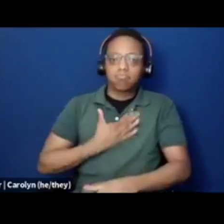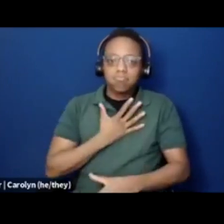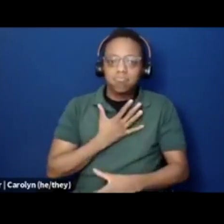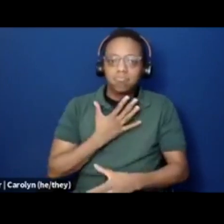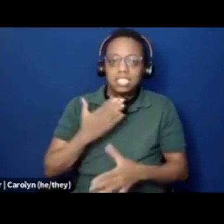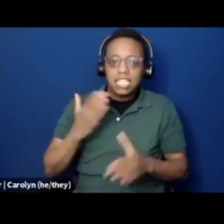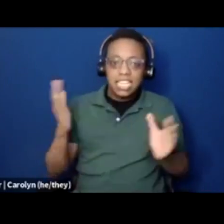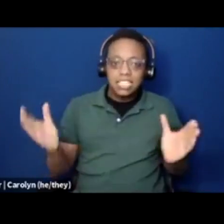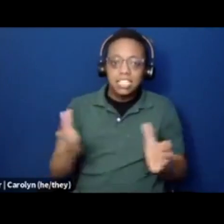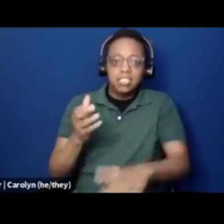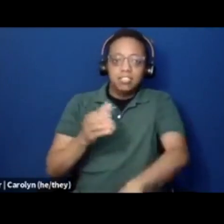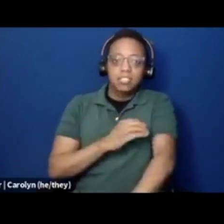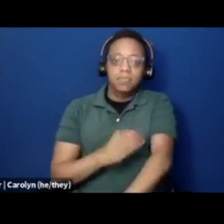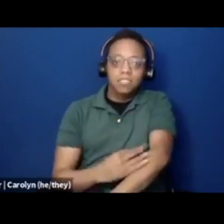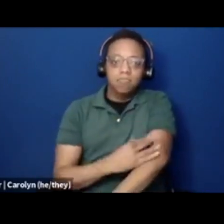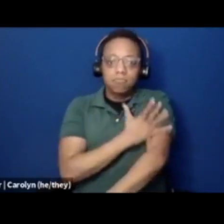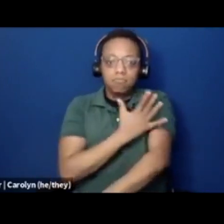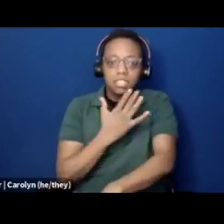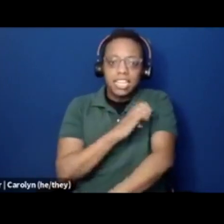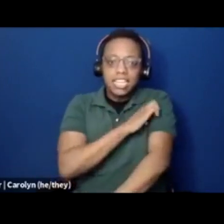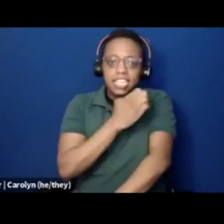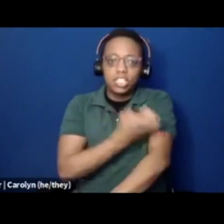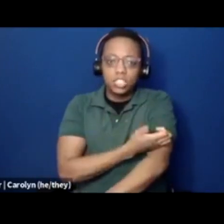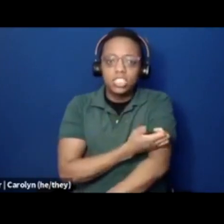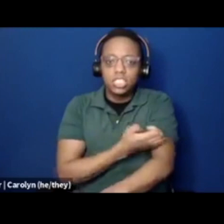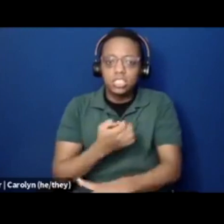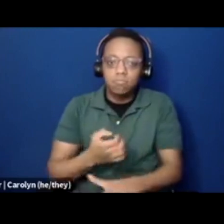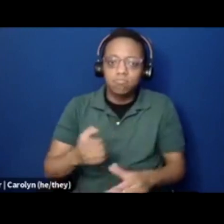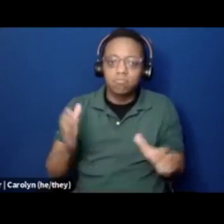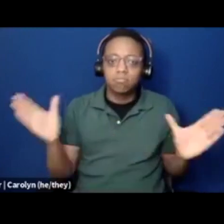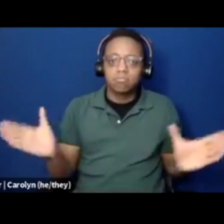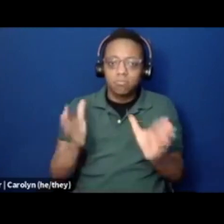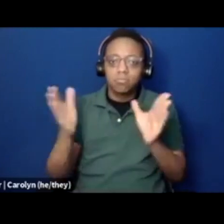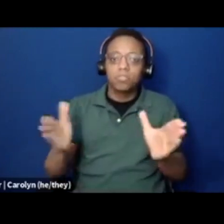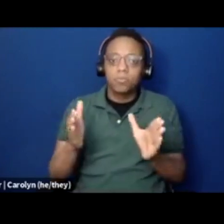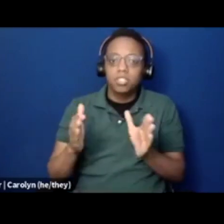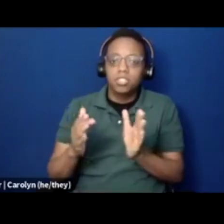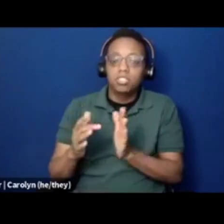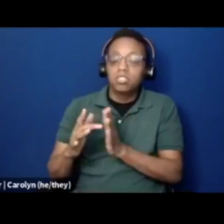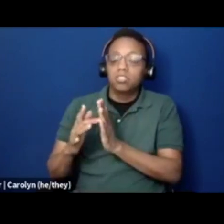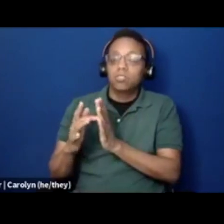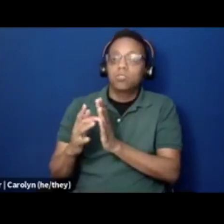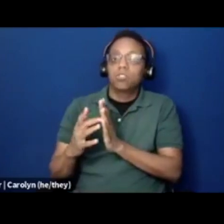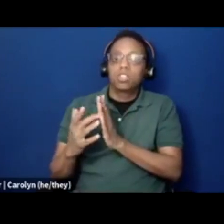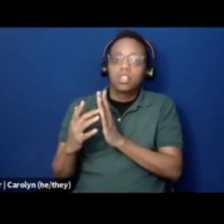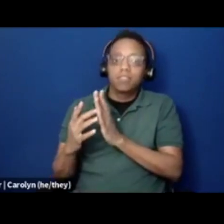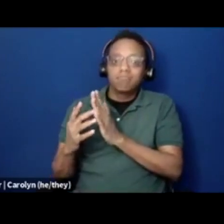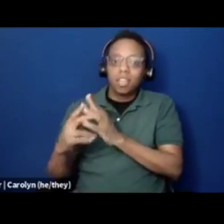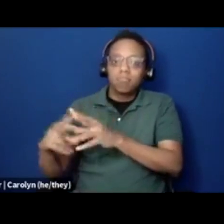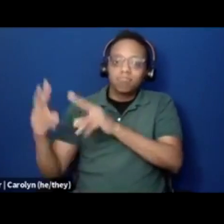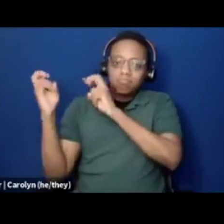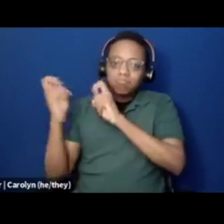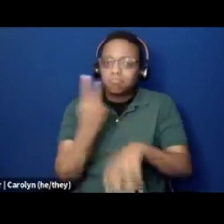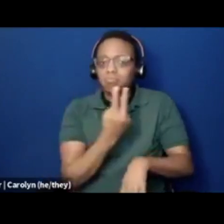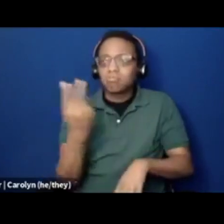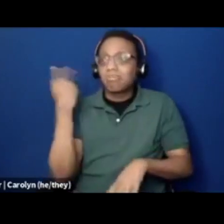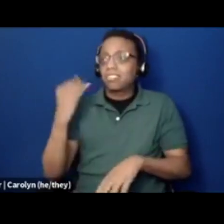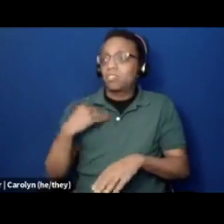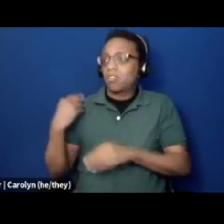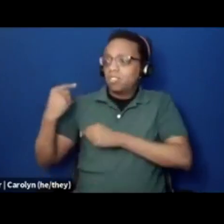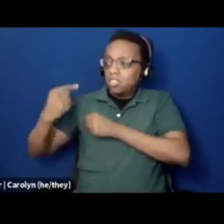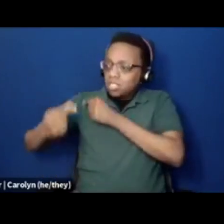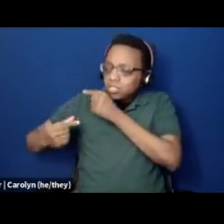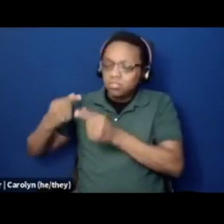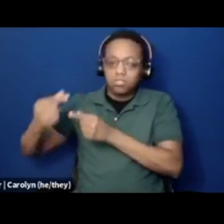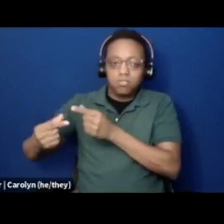to continue to move forward, for us to call on our ancestors to guide us through this. And that's been my therapy and my